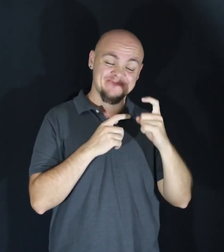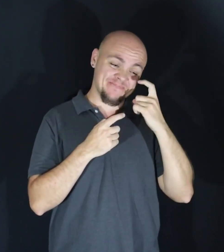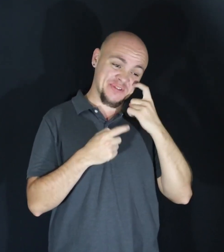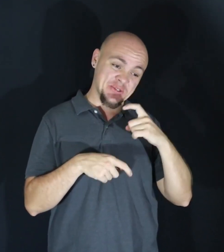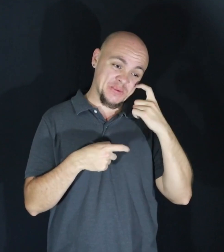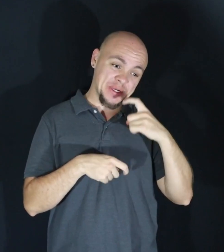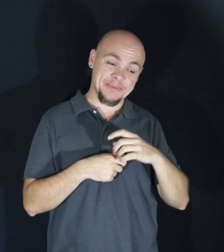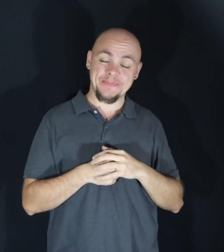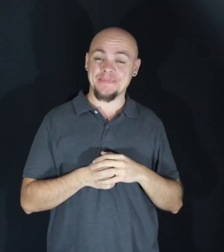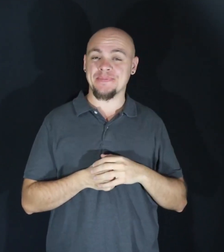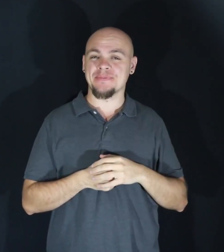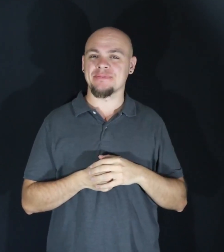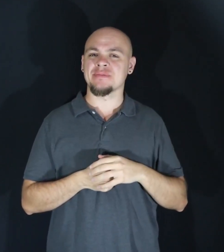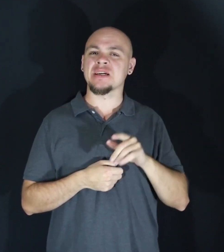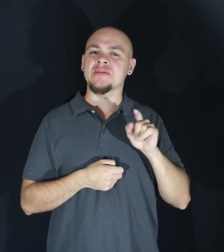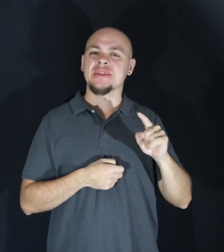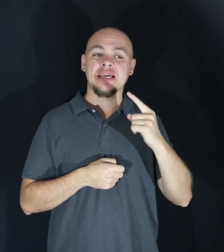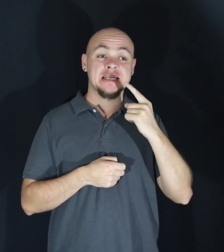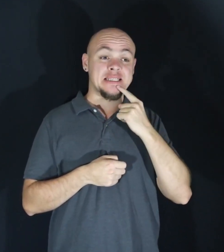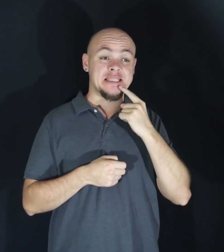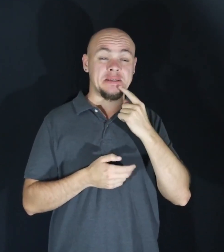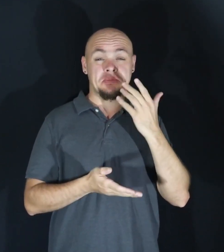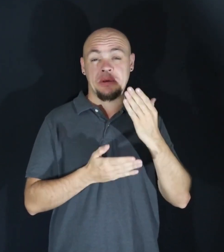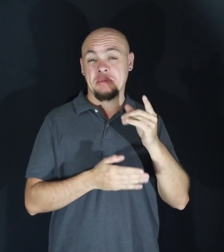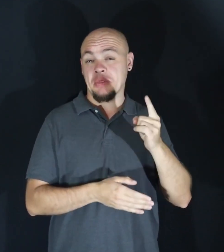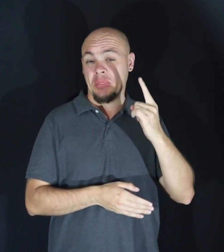Maybe what they said about me was right.